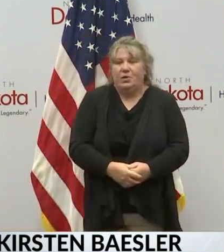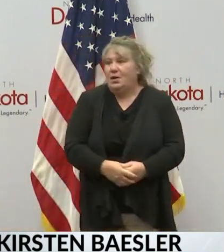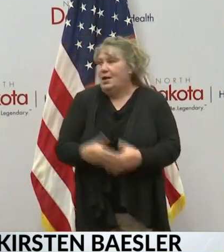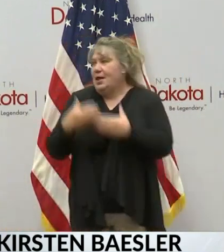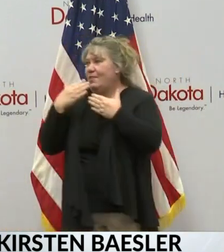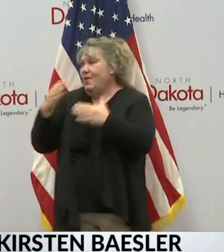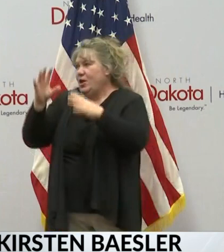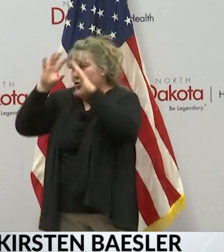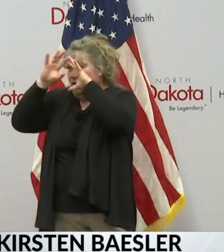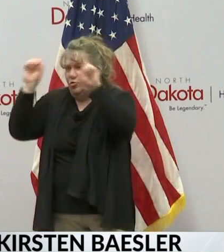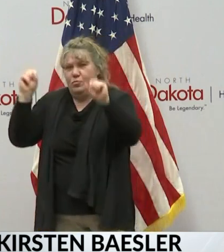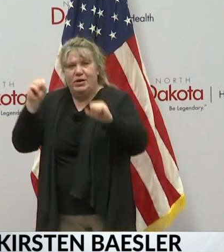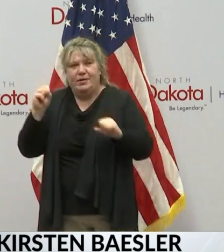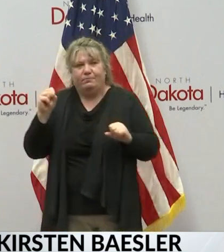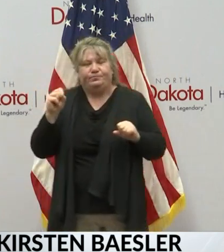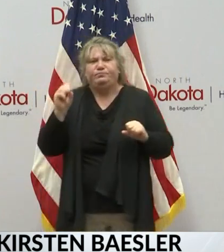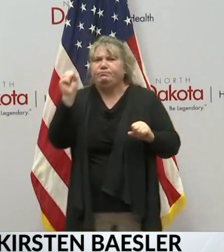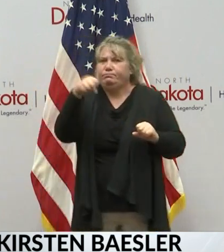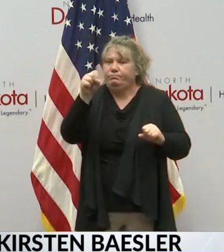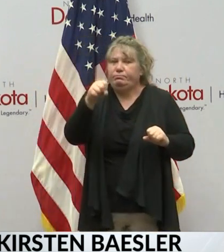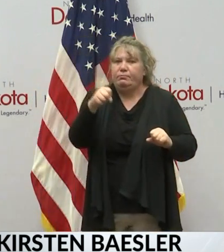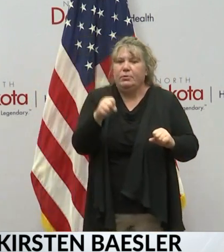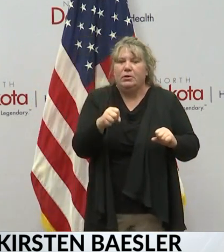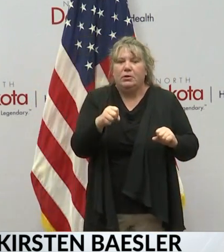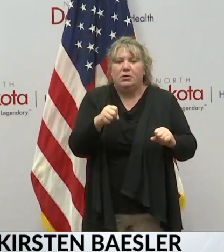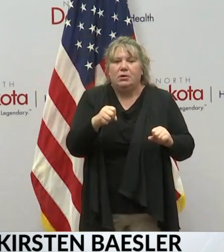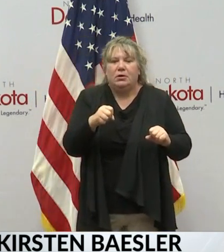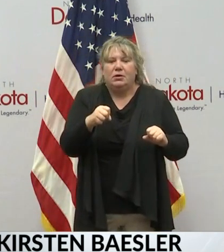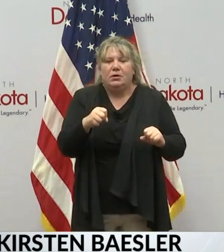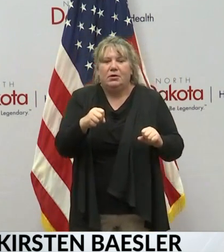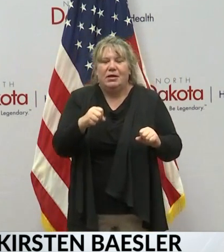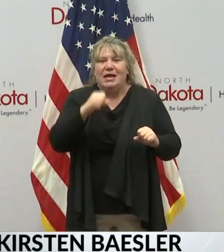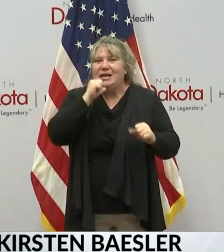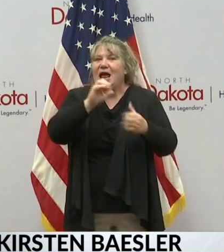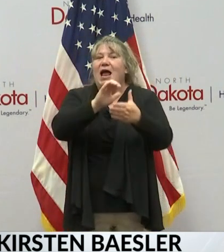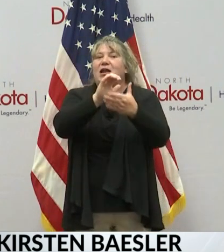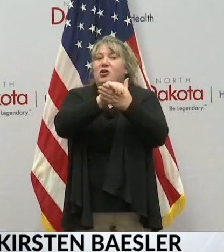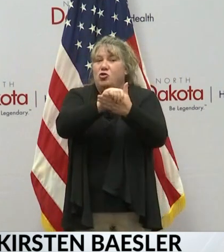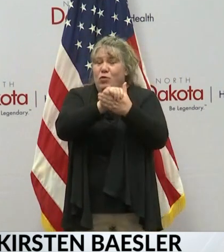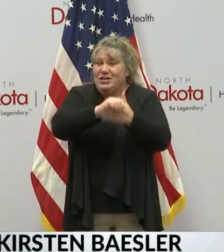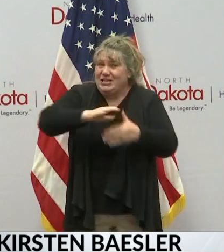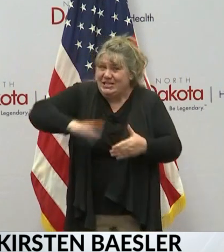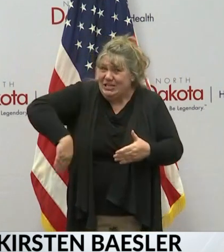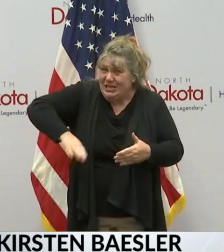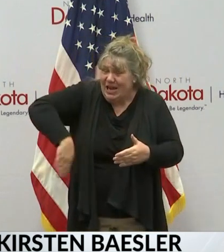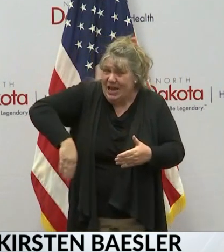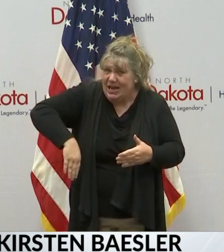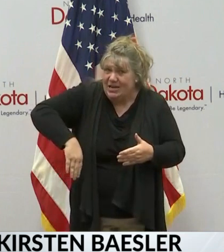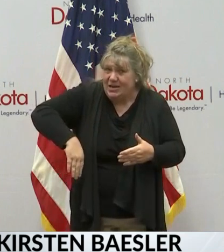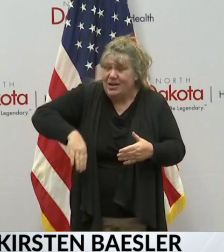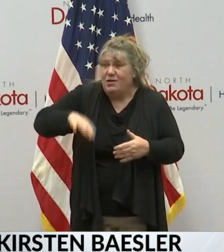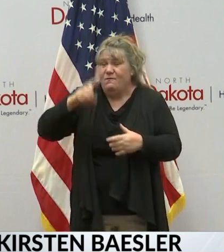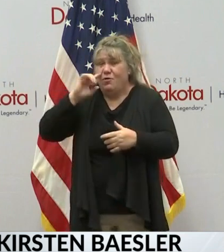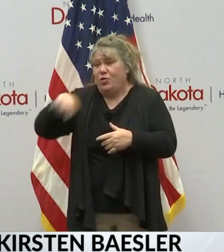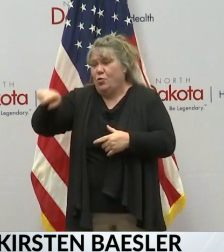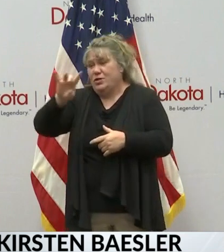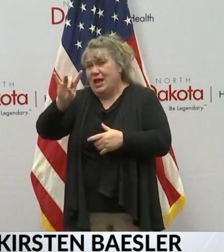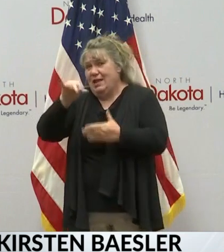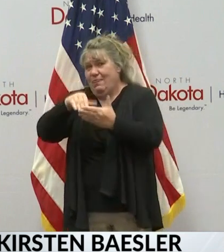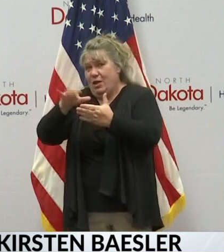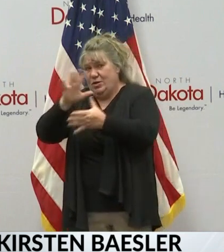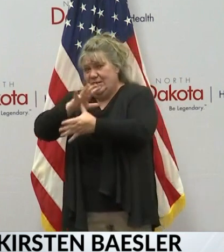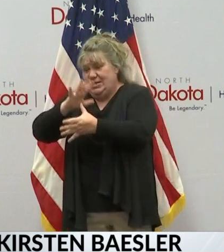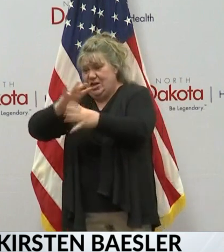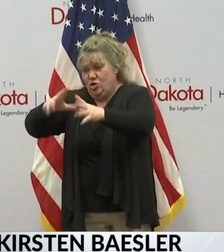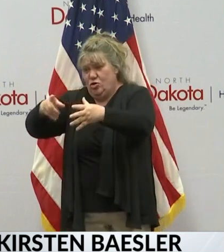Thank you, Superintendent. And yes, I want to say it's not congratulations yet, but you're in the home stretch to those 8,000 seniors, and know